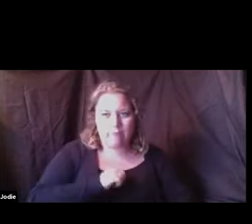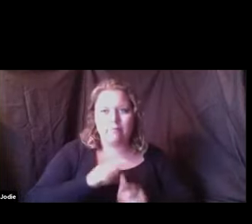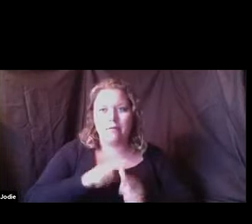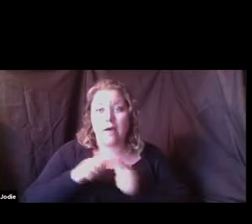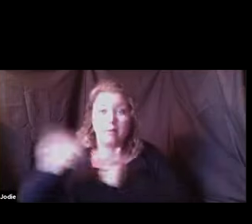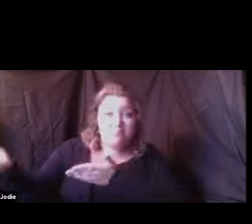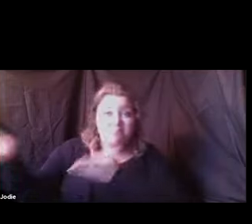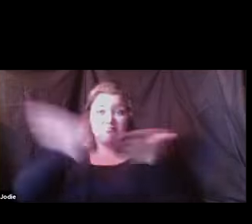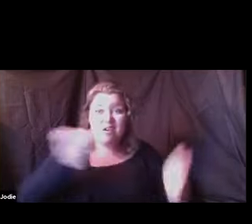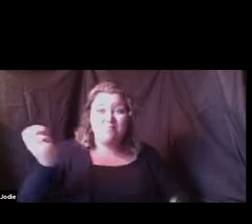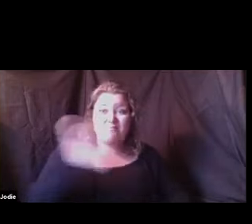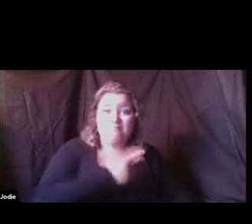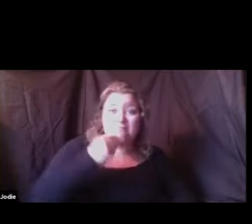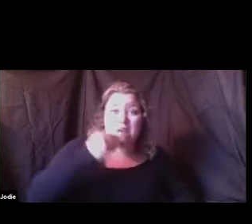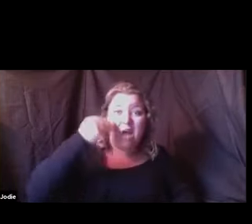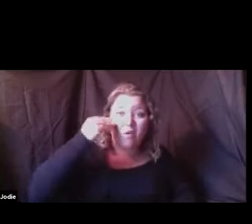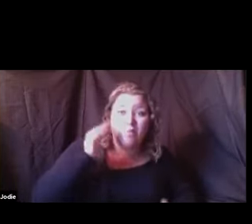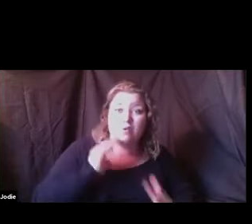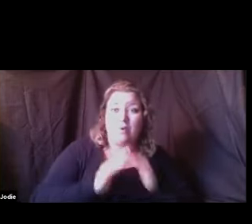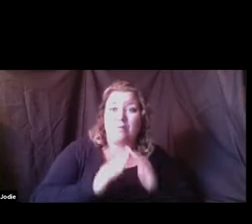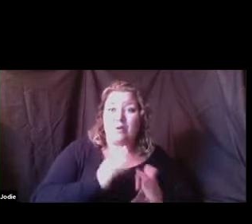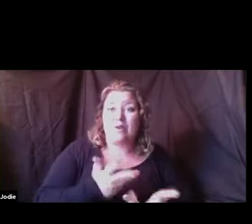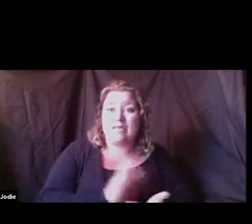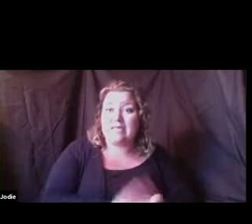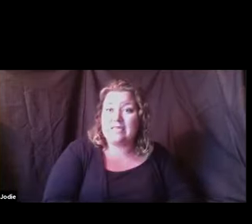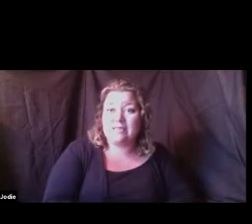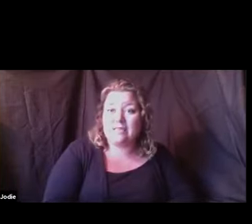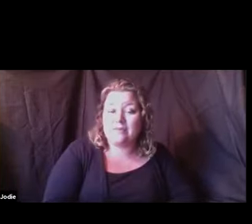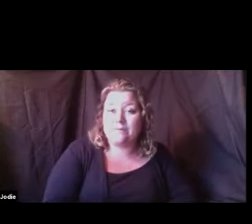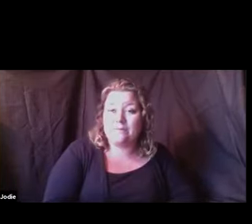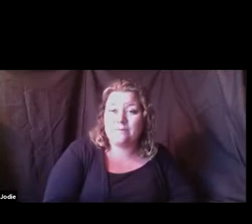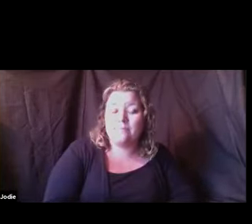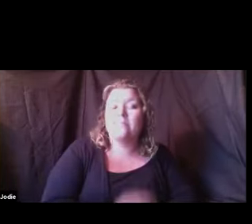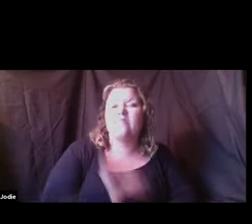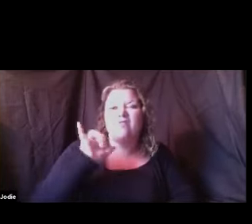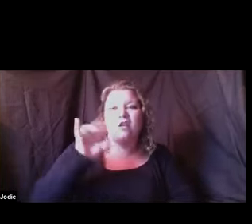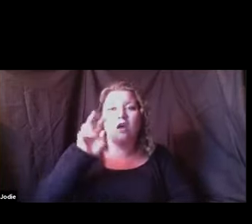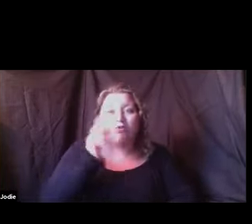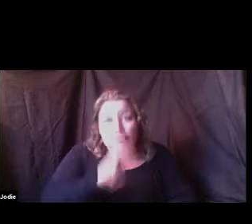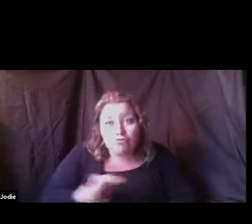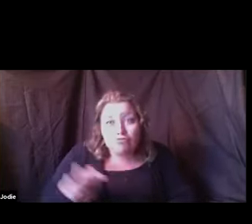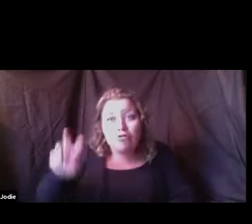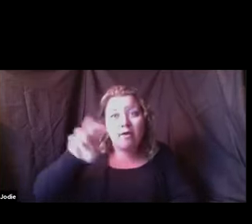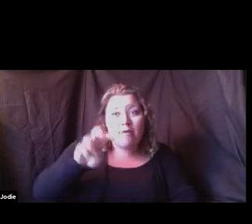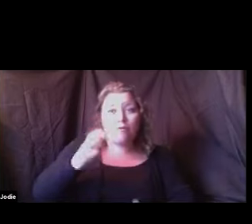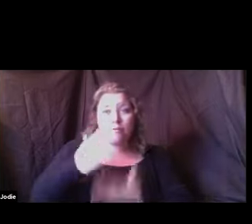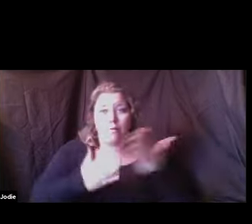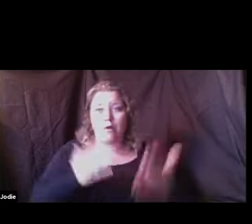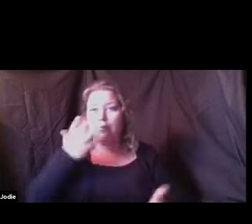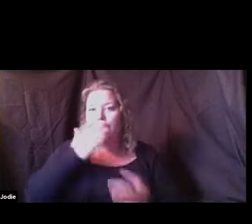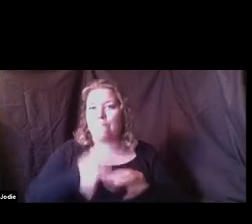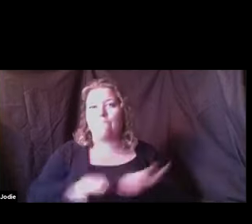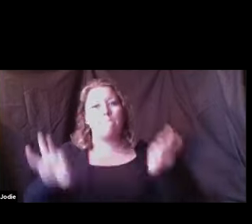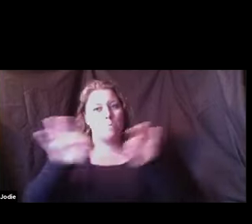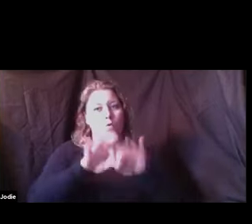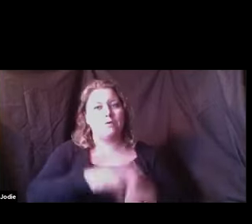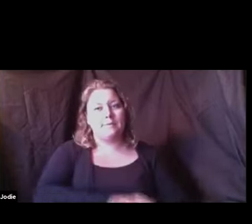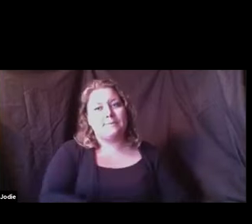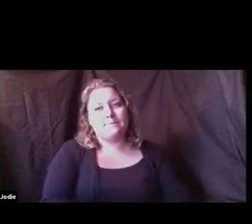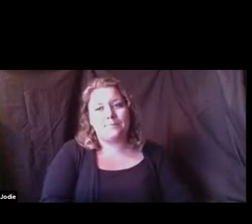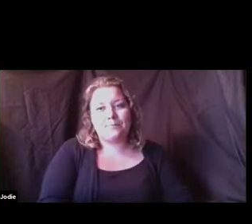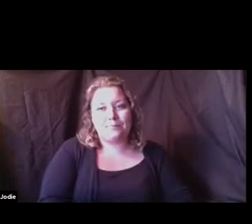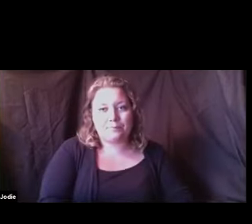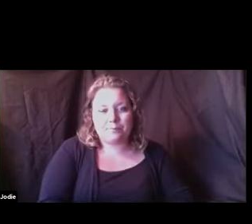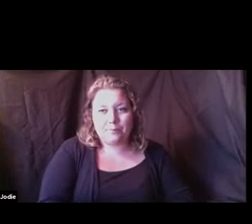our communities without meaning to. So I think the travel aspect is really important in that question as well.